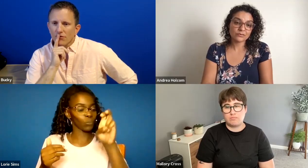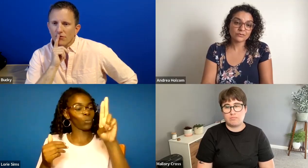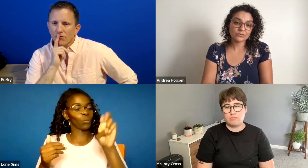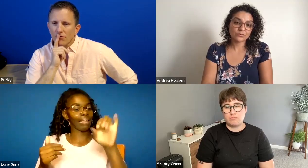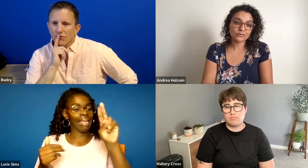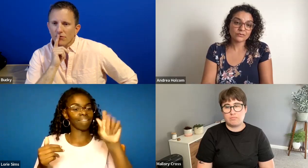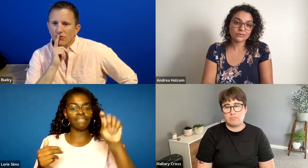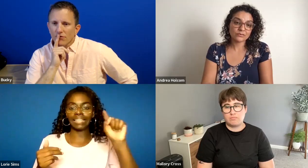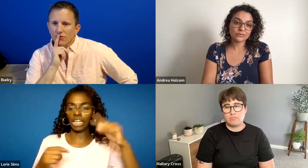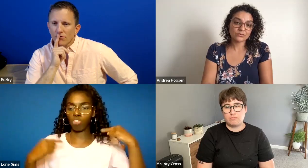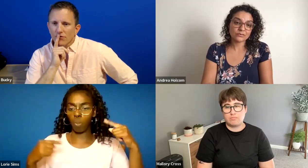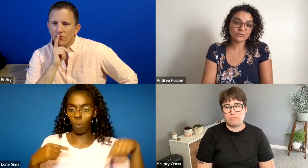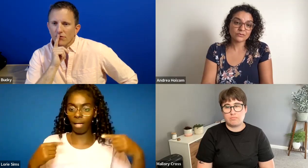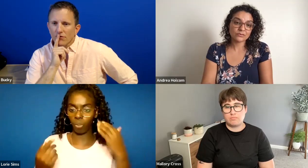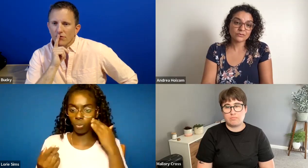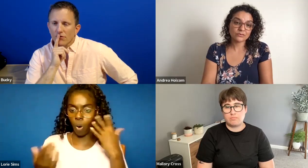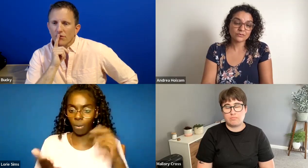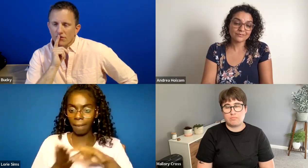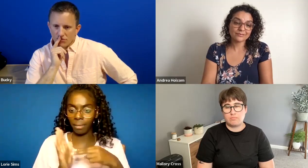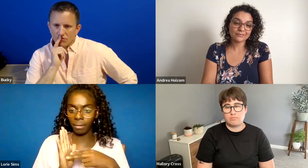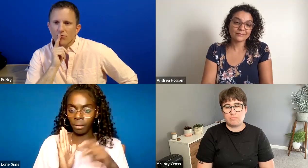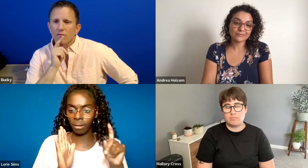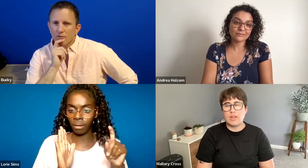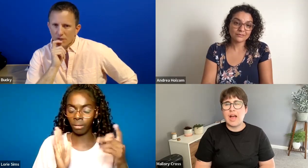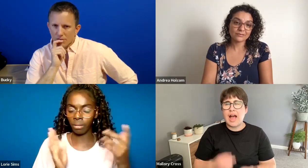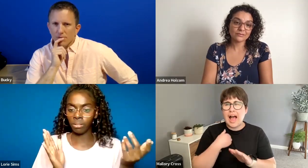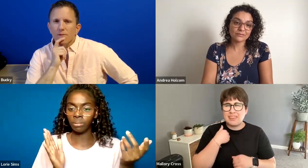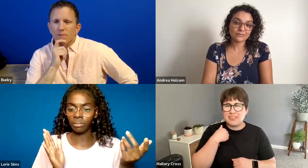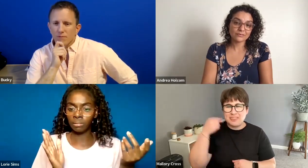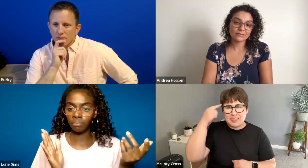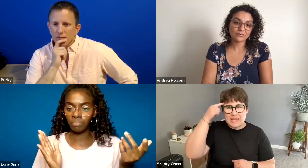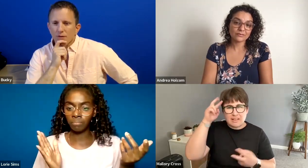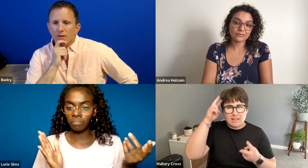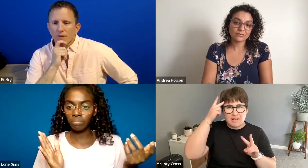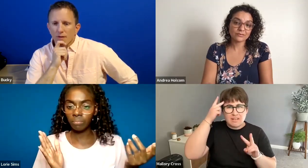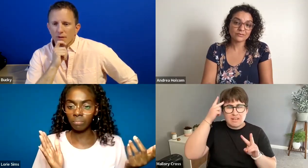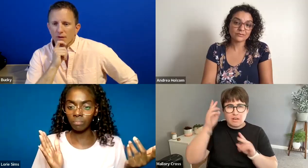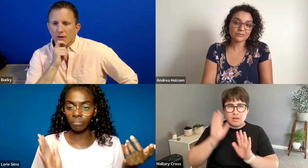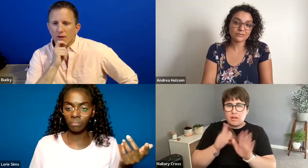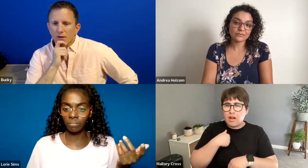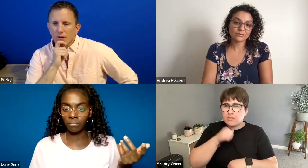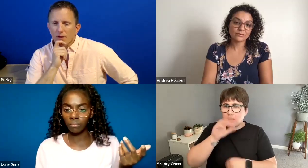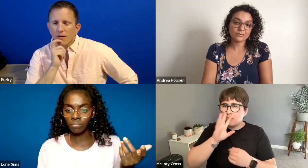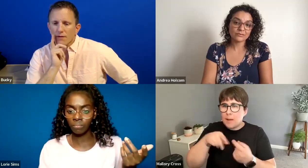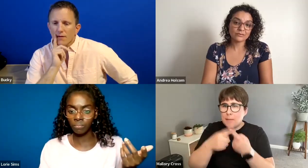being emotional about it. And so sometimes you feel like you're reinventing the wheel, so to speak.